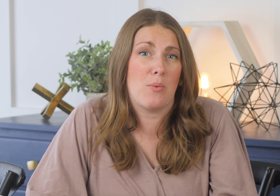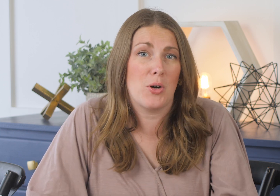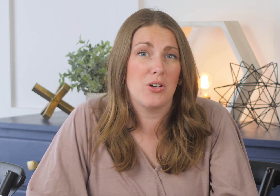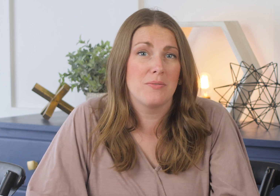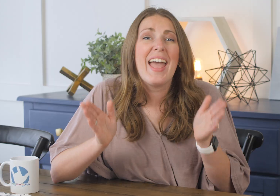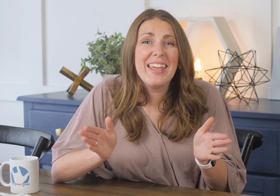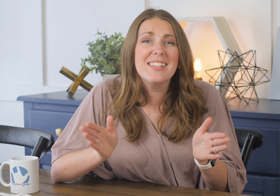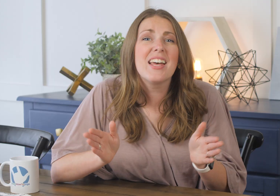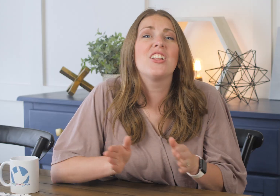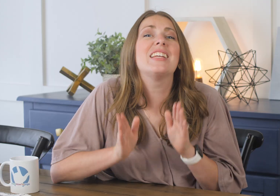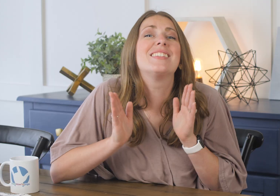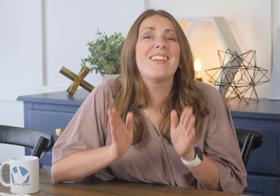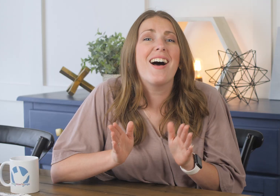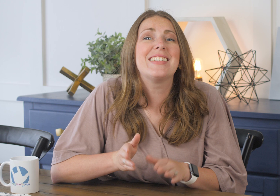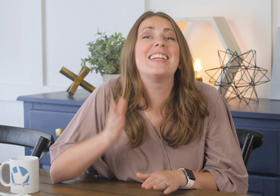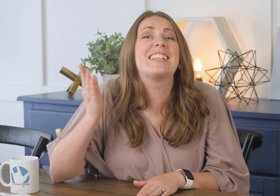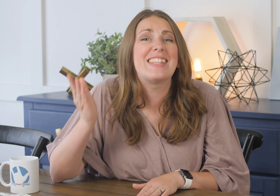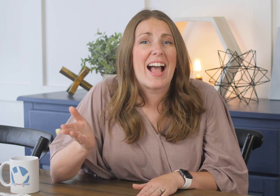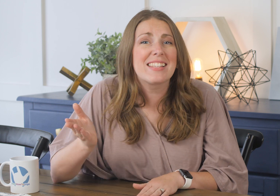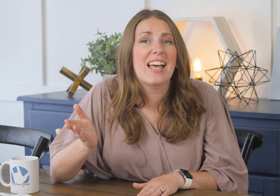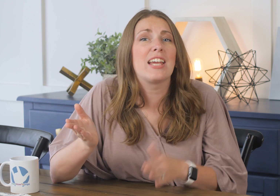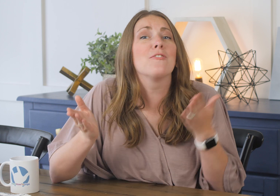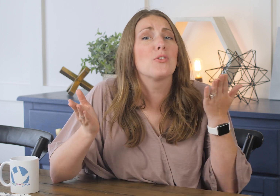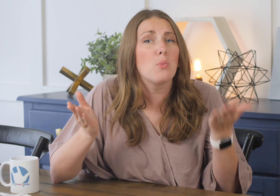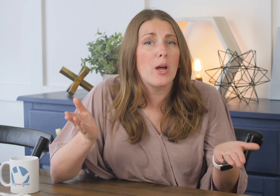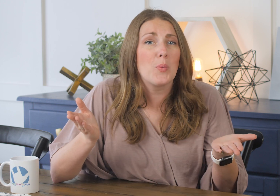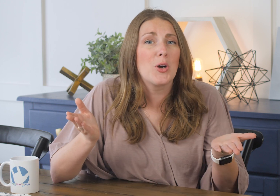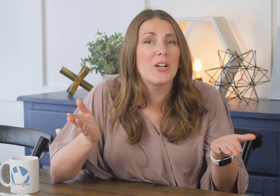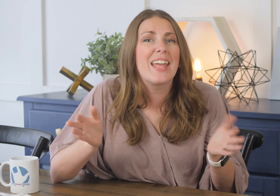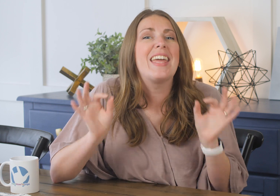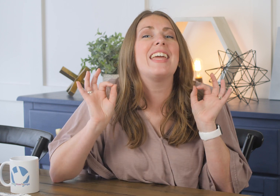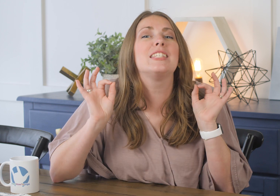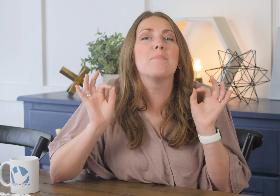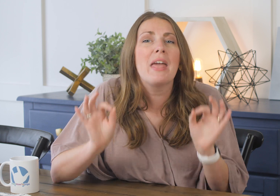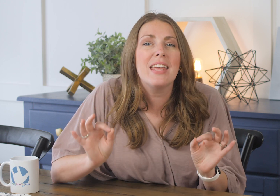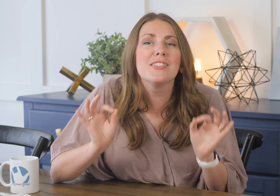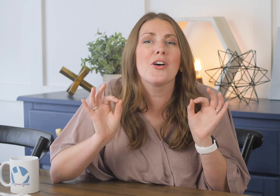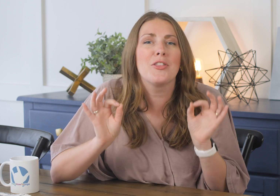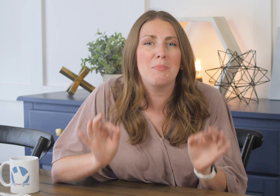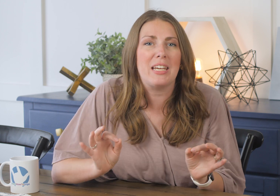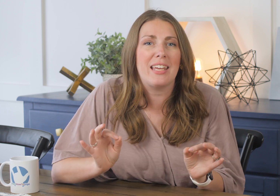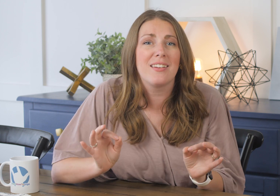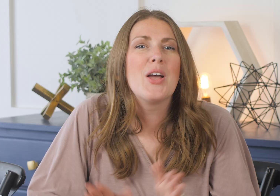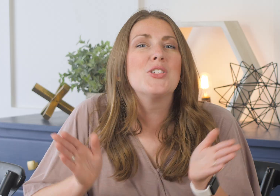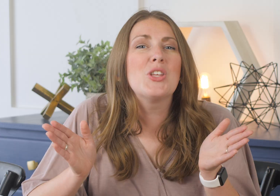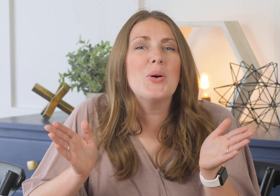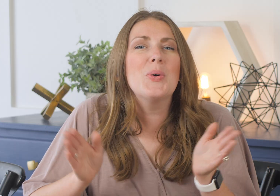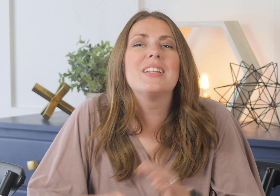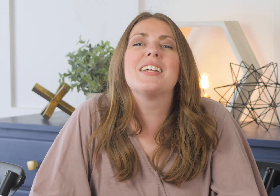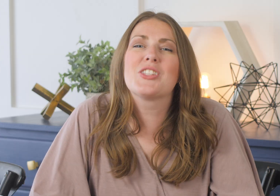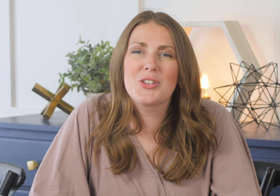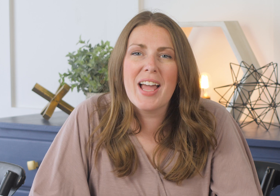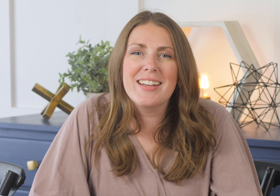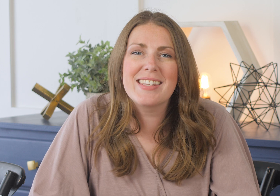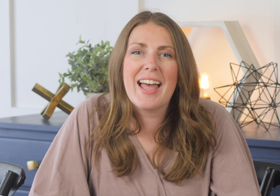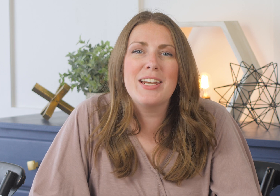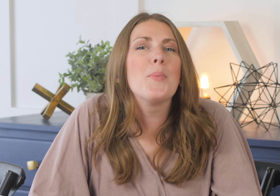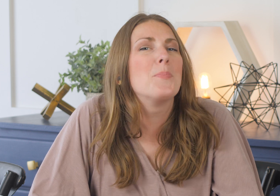word? ASL is not an exact sign for one word. It depends on the meaning. So let's learn how to sign